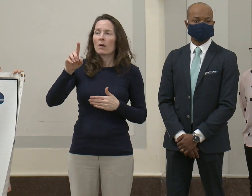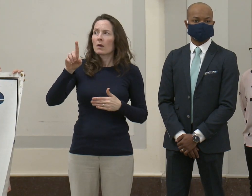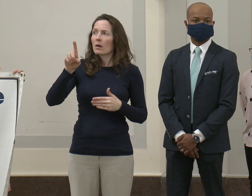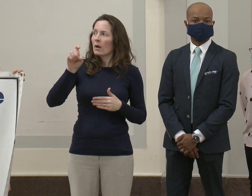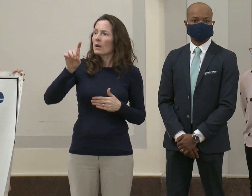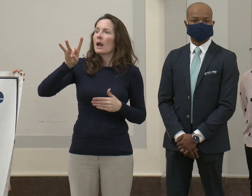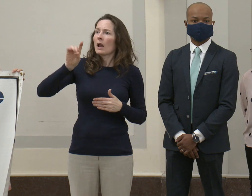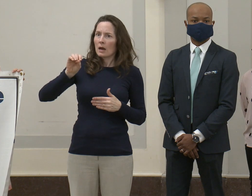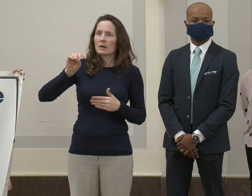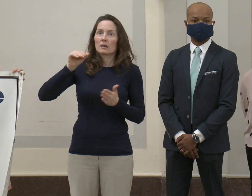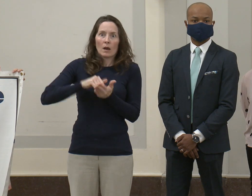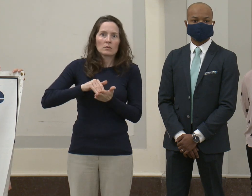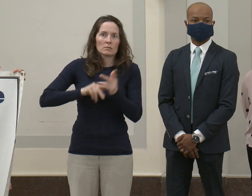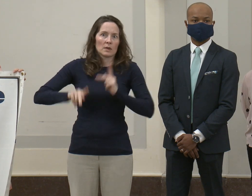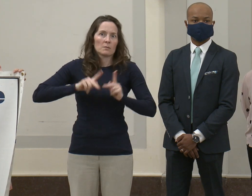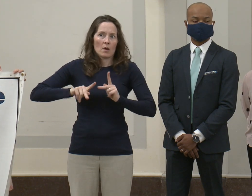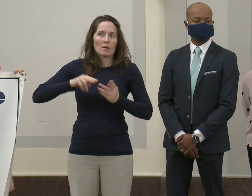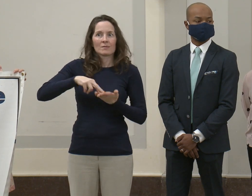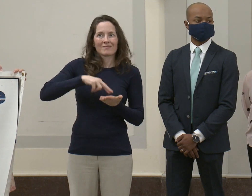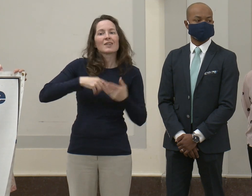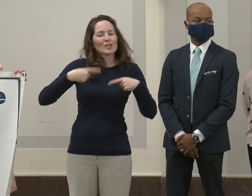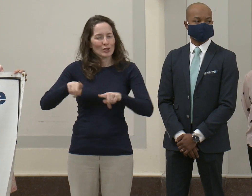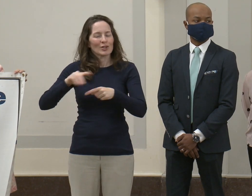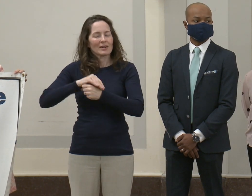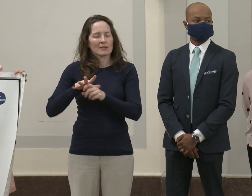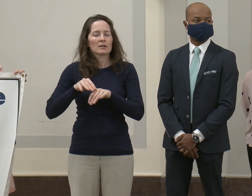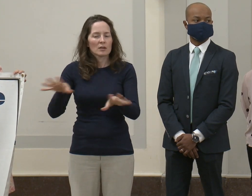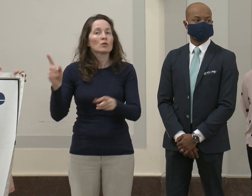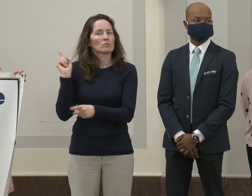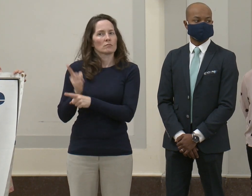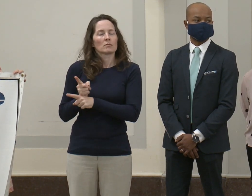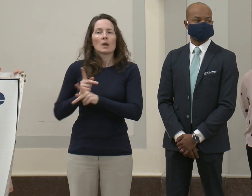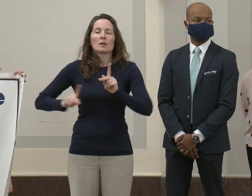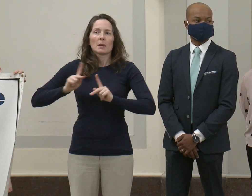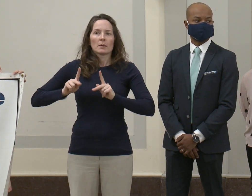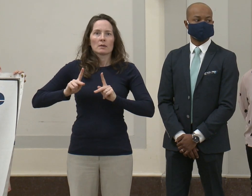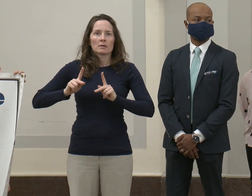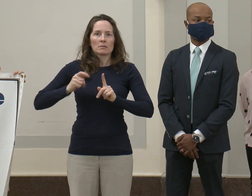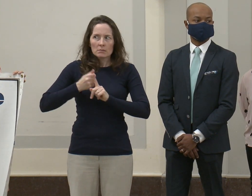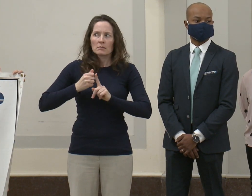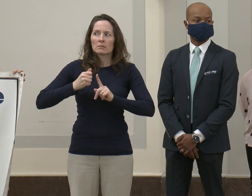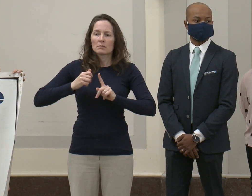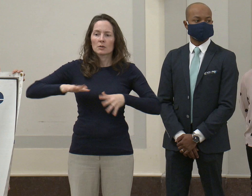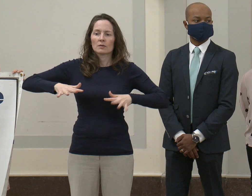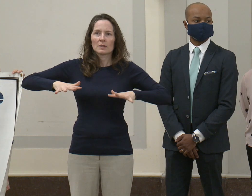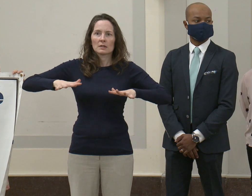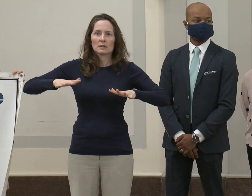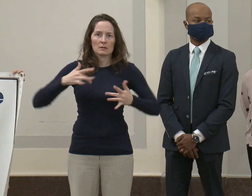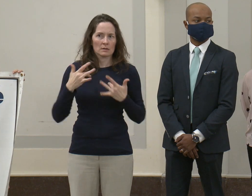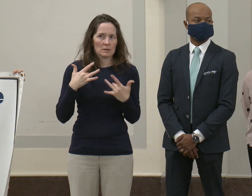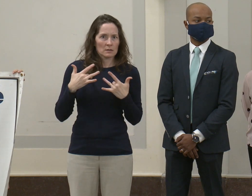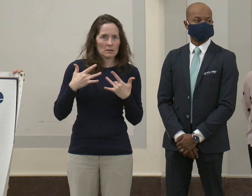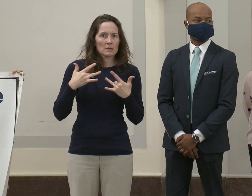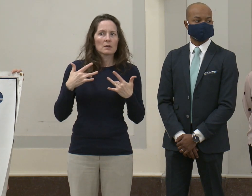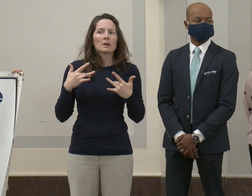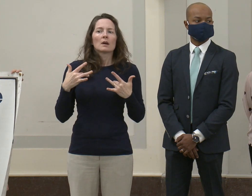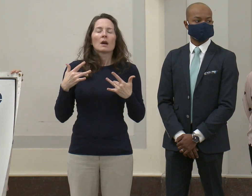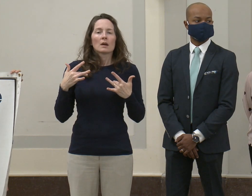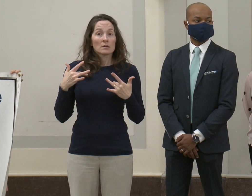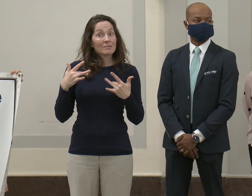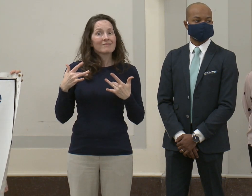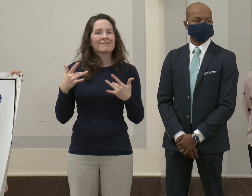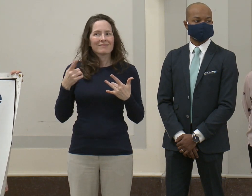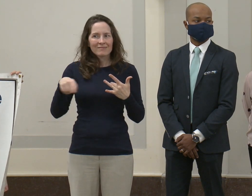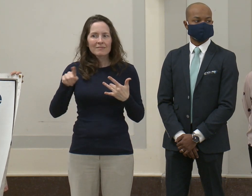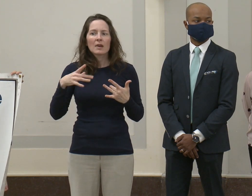181,000 folks that have enrolled. So yes, people were really nervous. They were concerned. They liked the fact that you can get